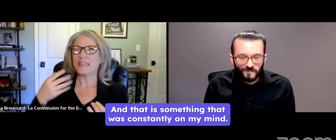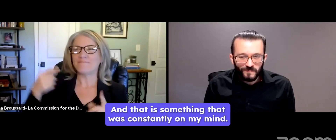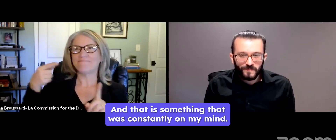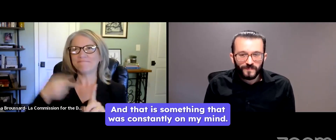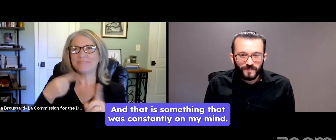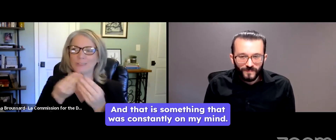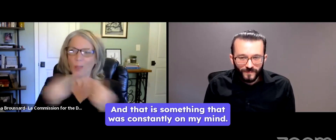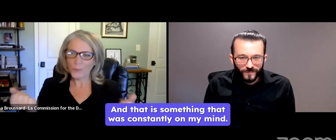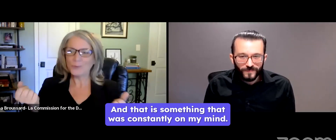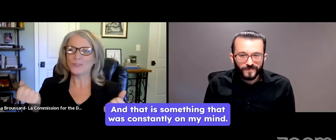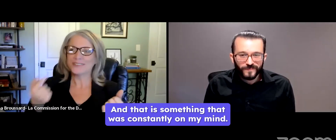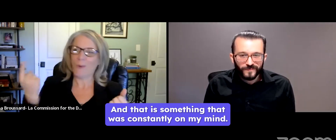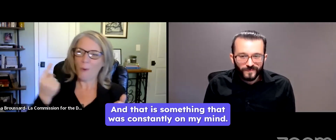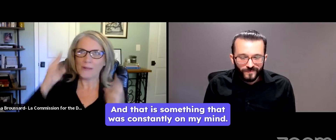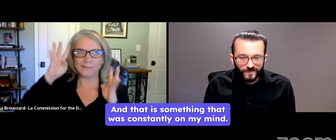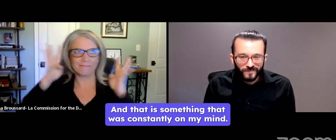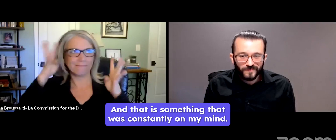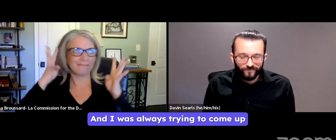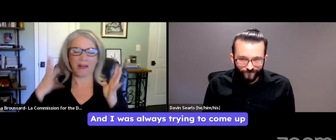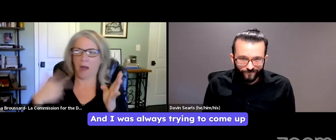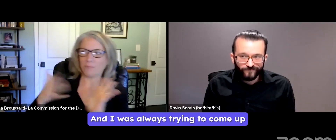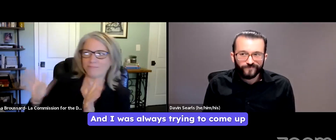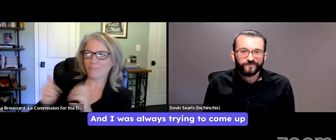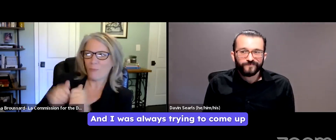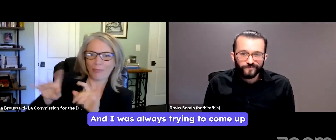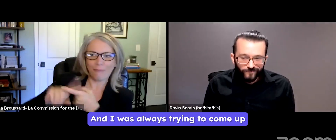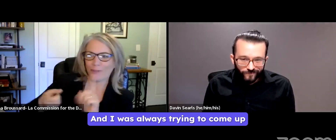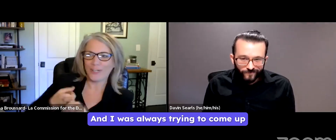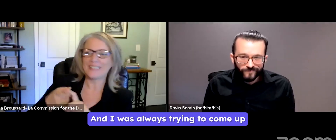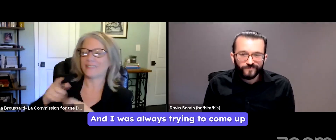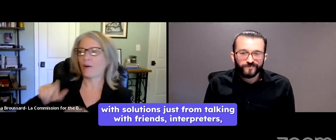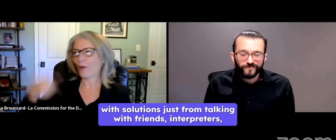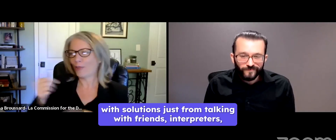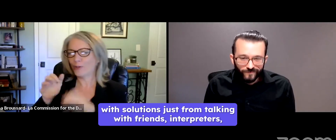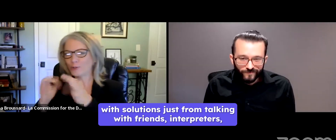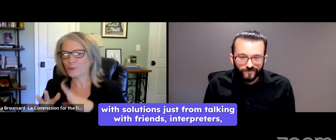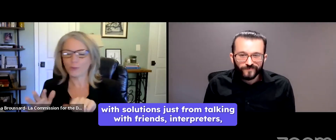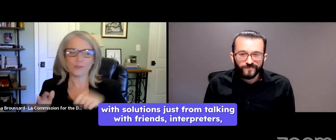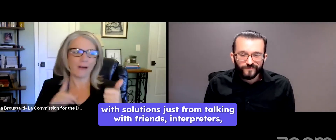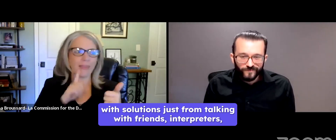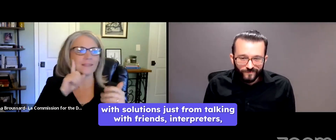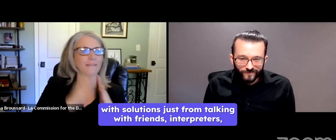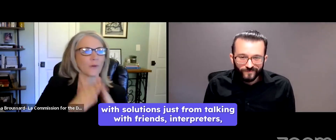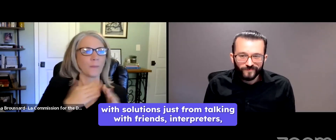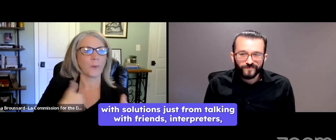is something that was constantly on my mind. And I was always trying to come up with solutions just from talking with